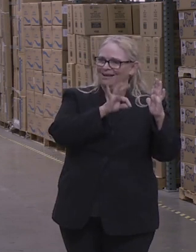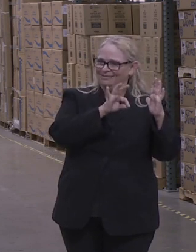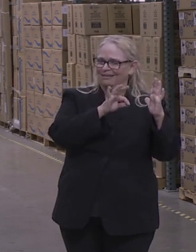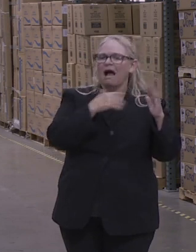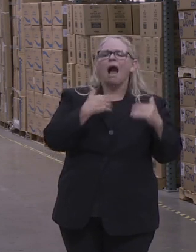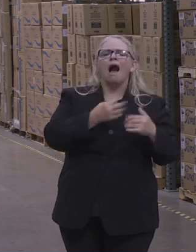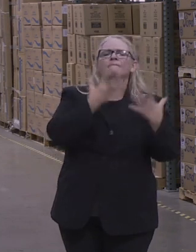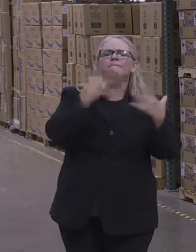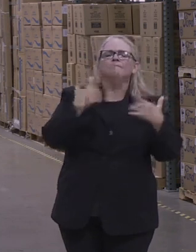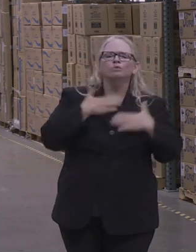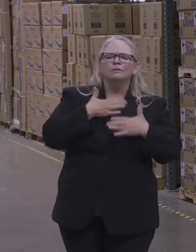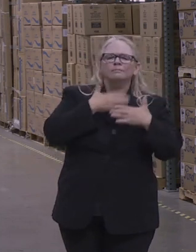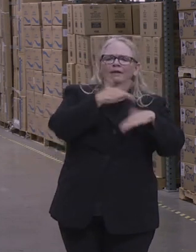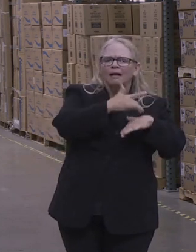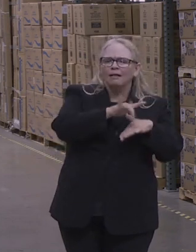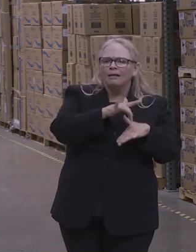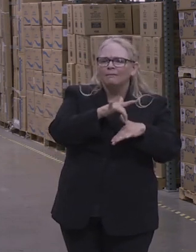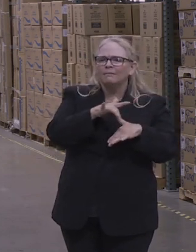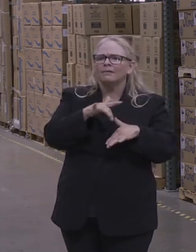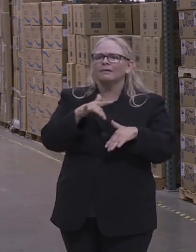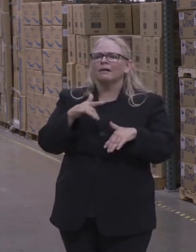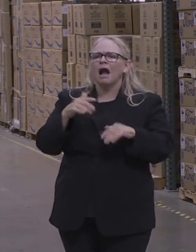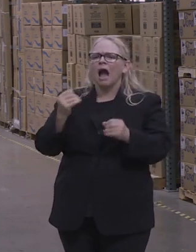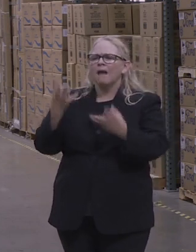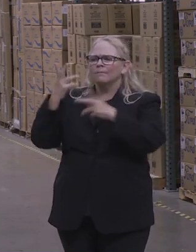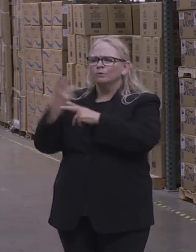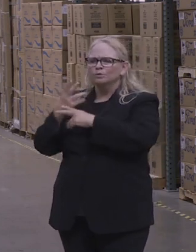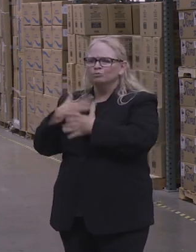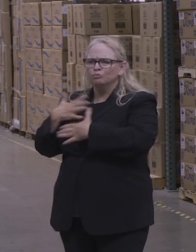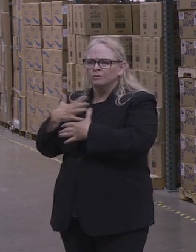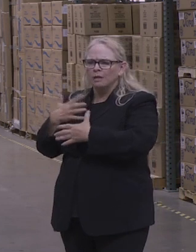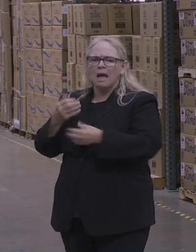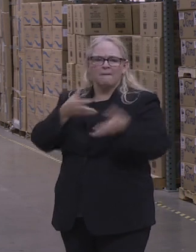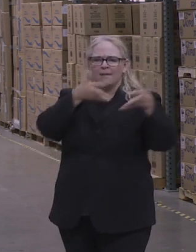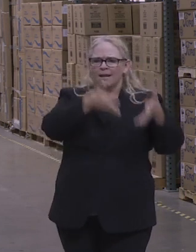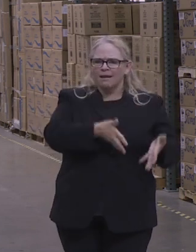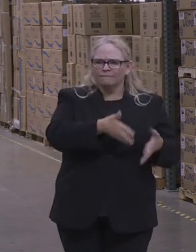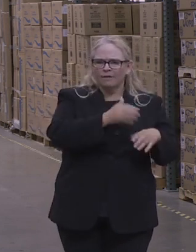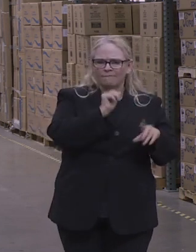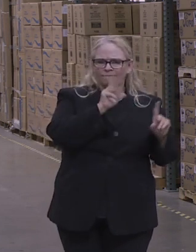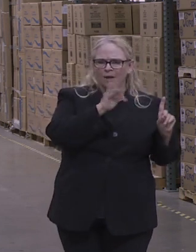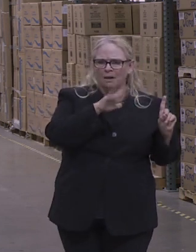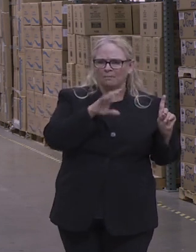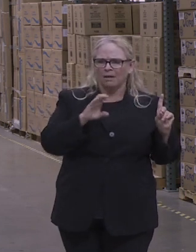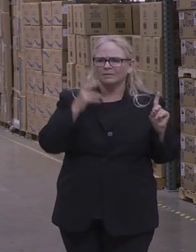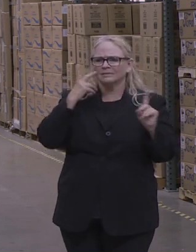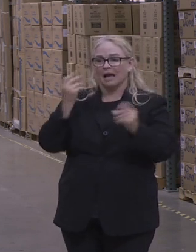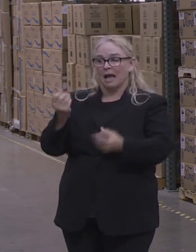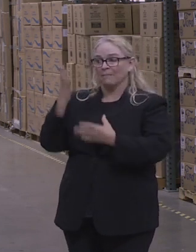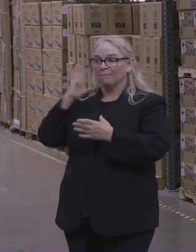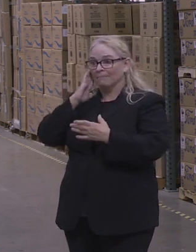see the total number of ICU beds in our system and the specific